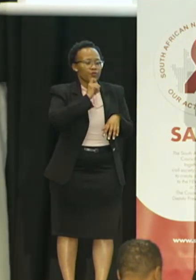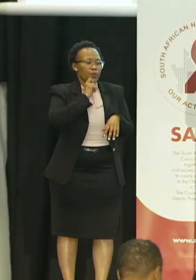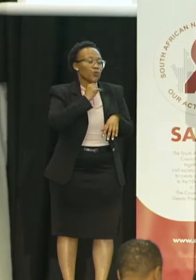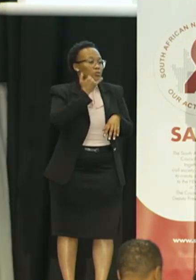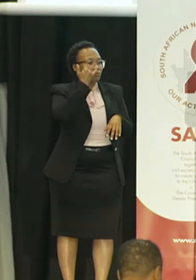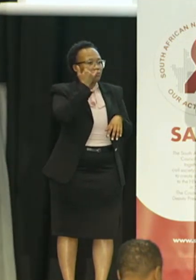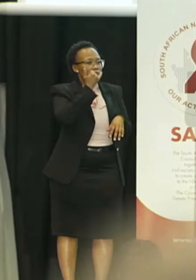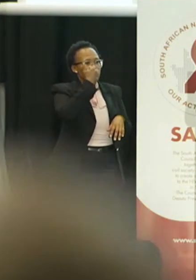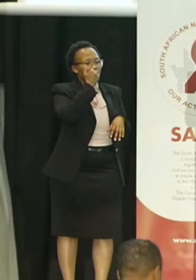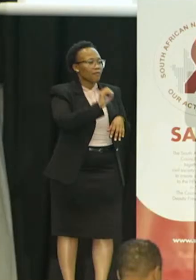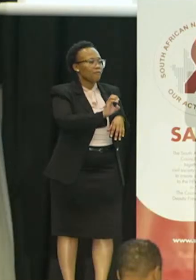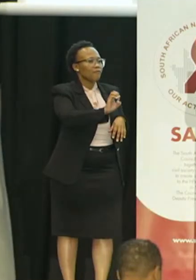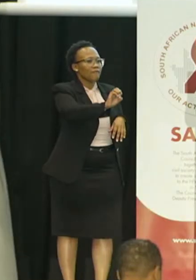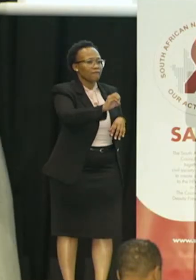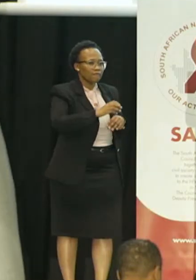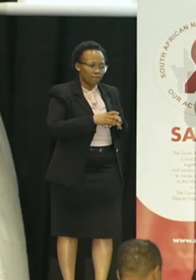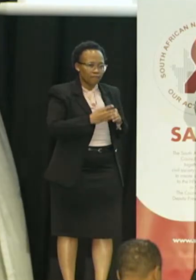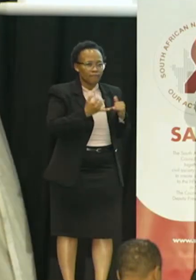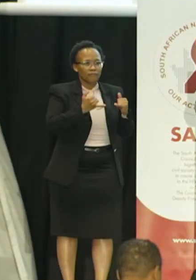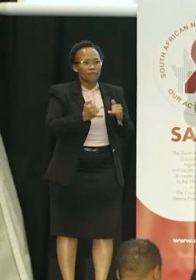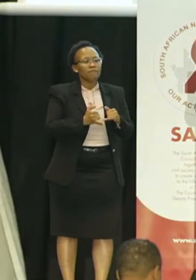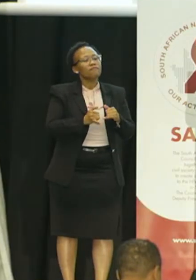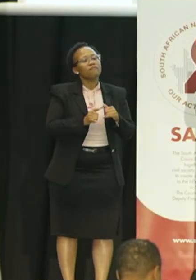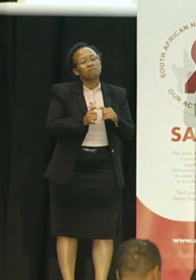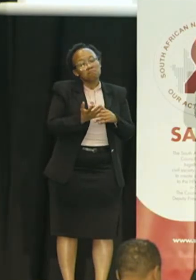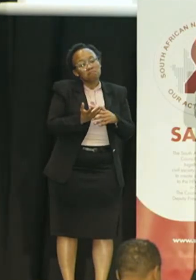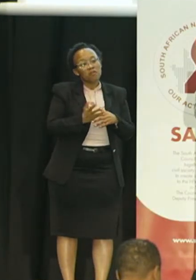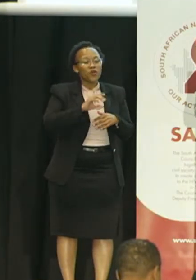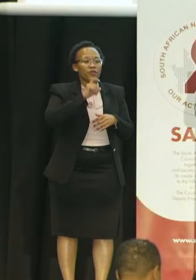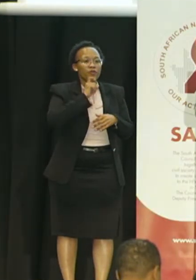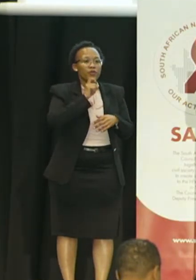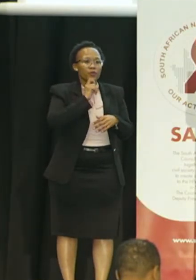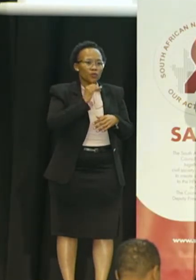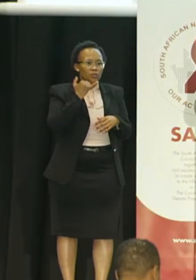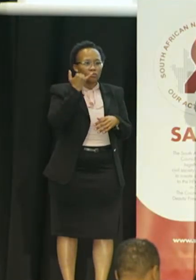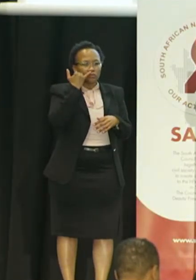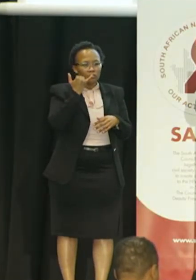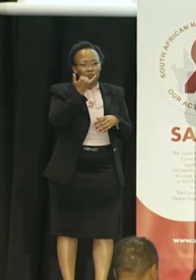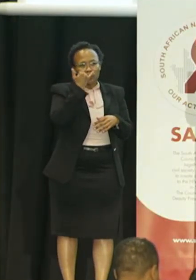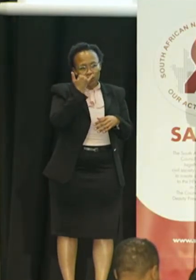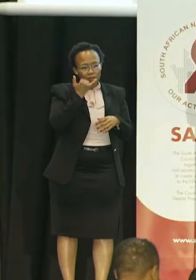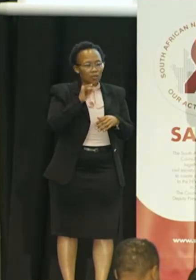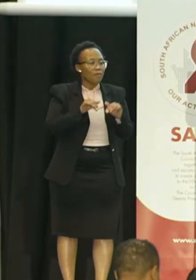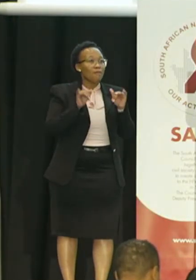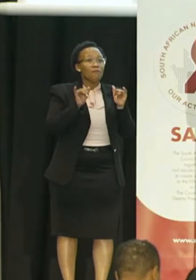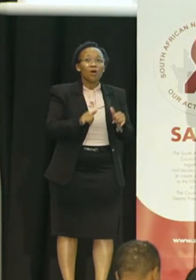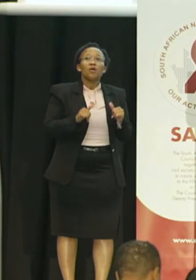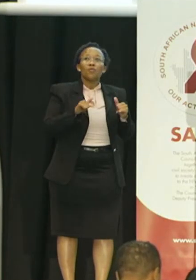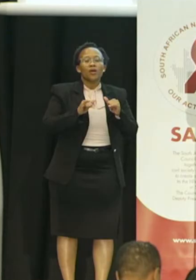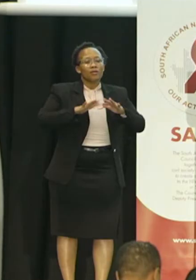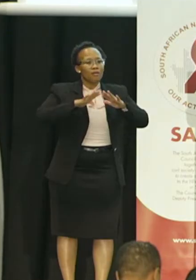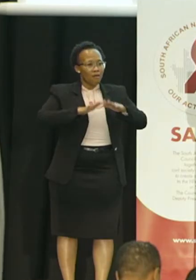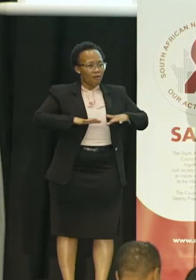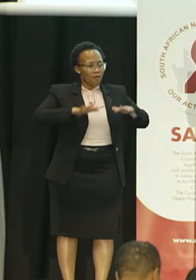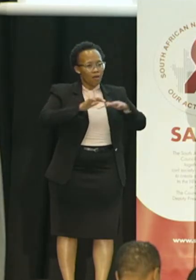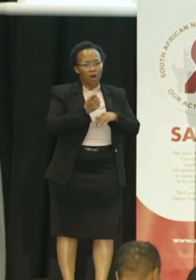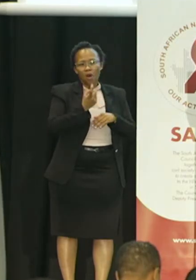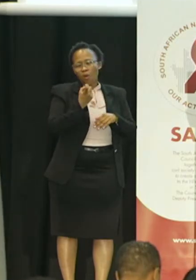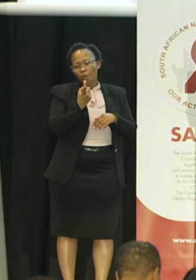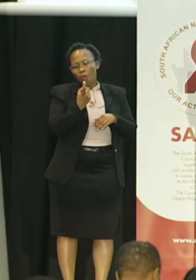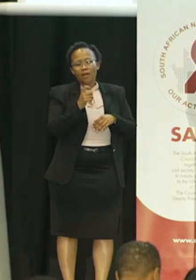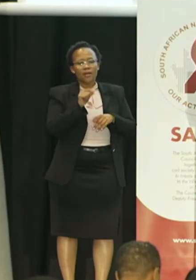that people would give is about the fact that they disclose that you use drugs in the waiting area, more than one person is being interviewed or